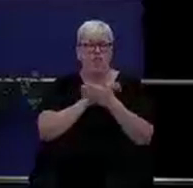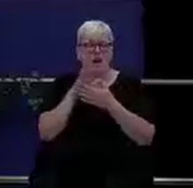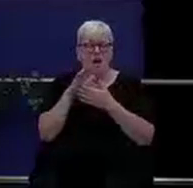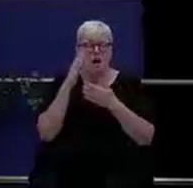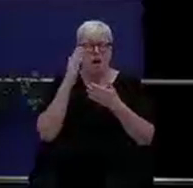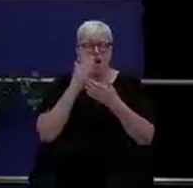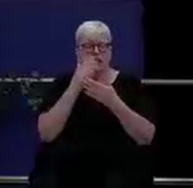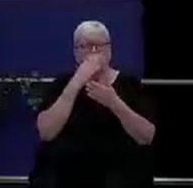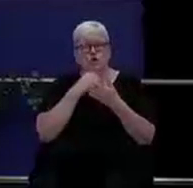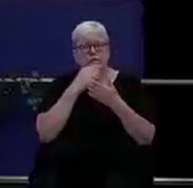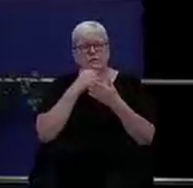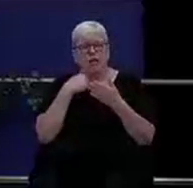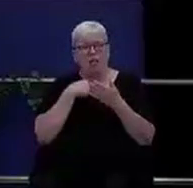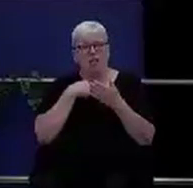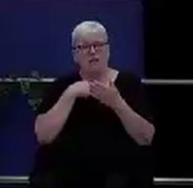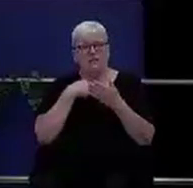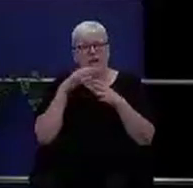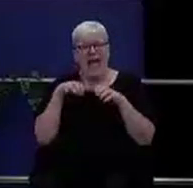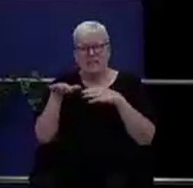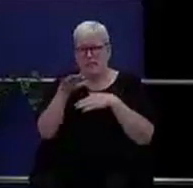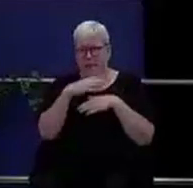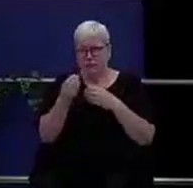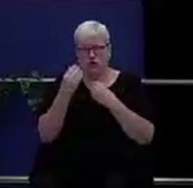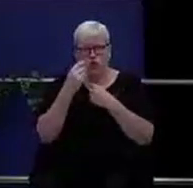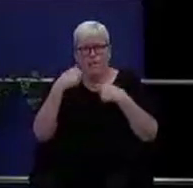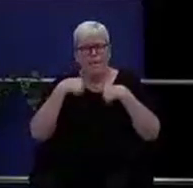something useful that Iceland taught me was how